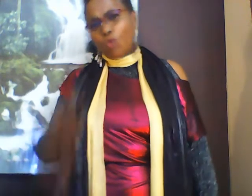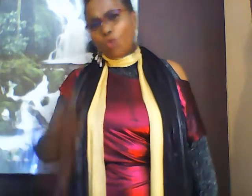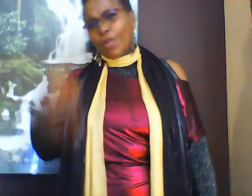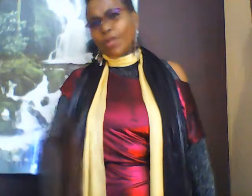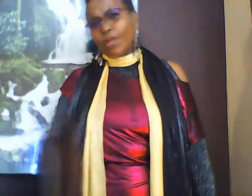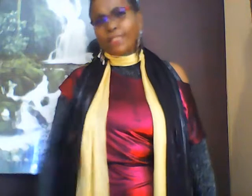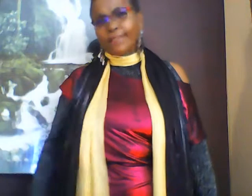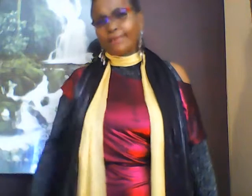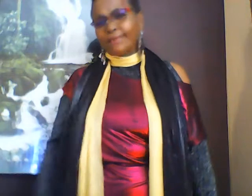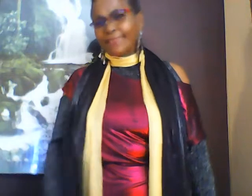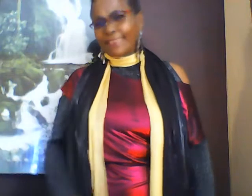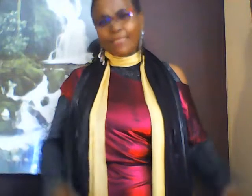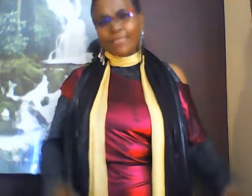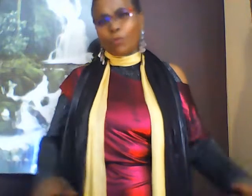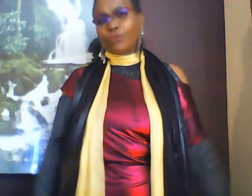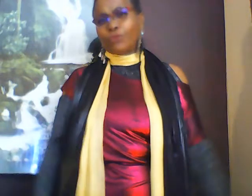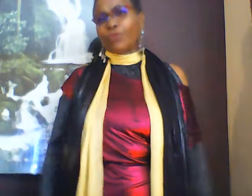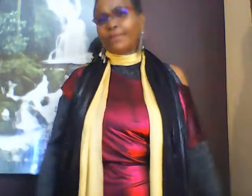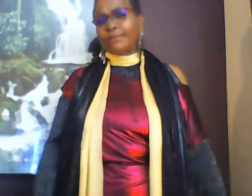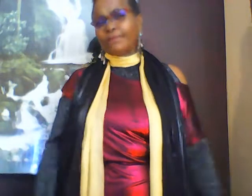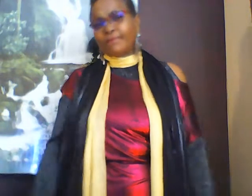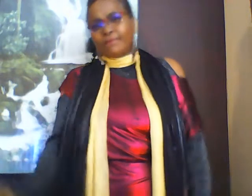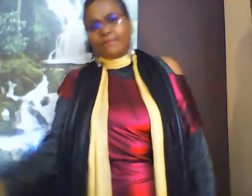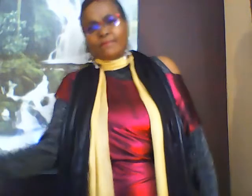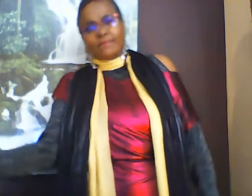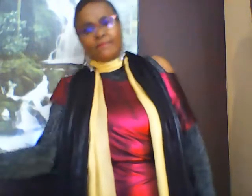Ongoing clotting disproportionate.